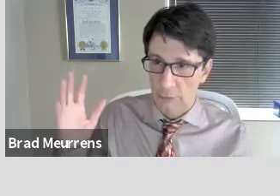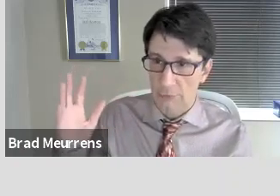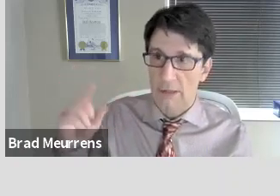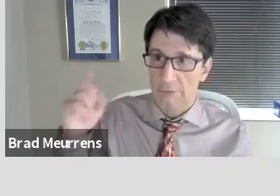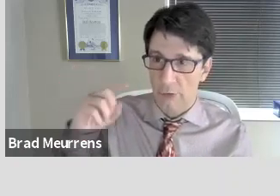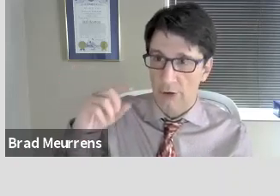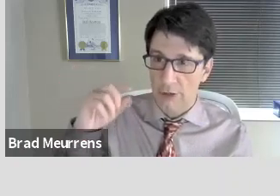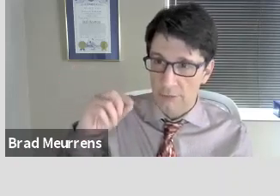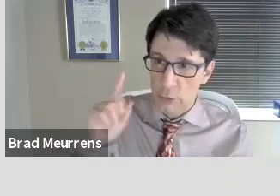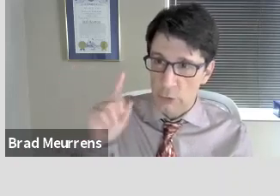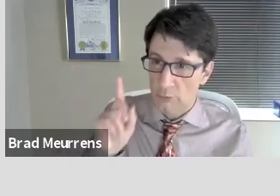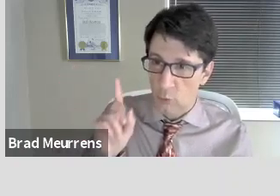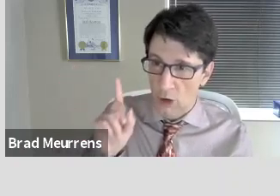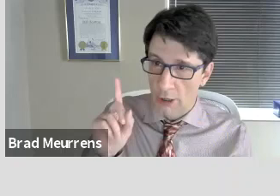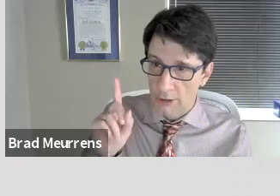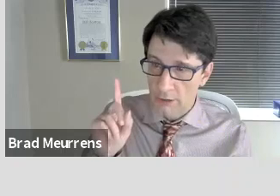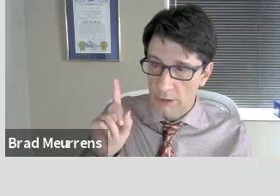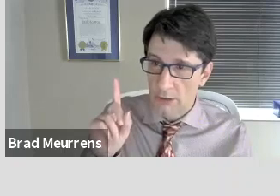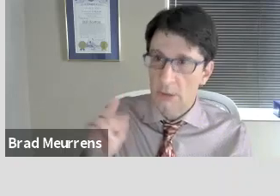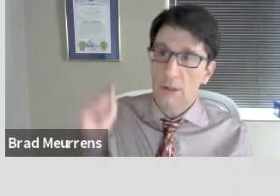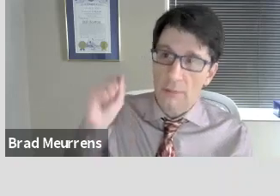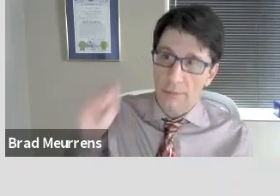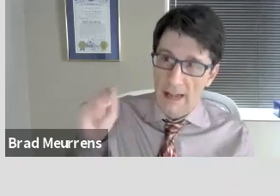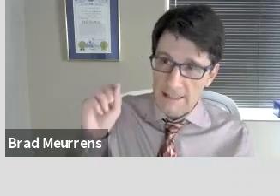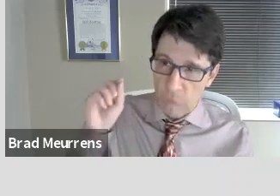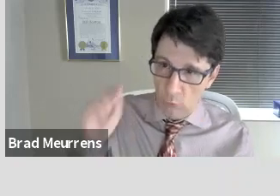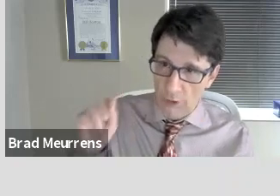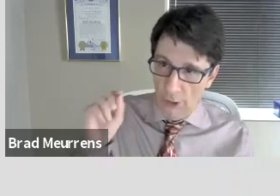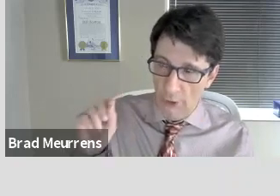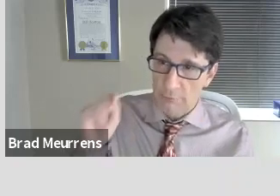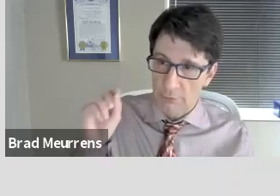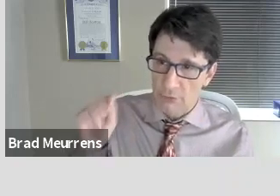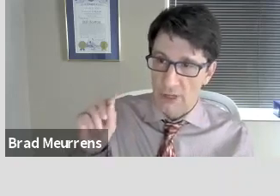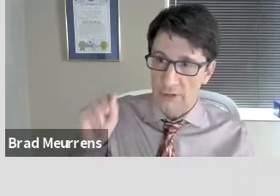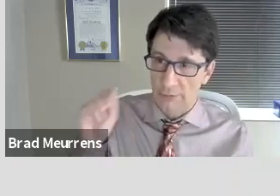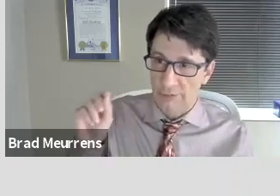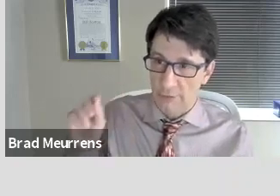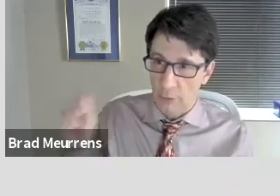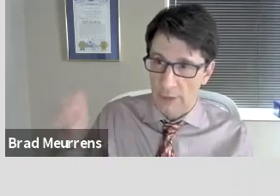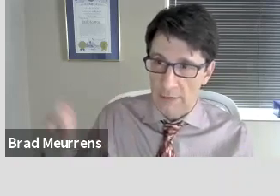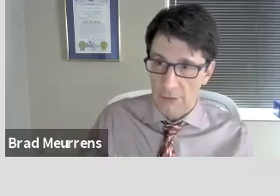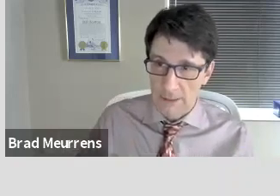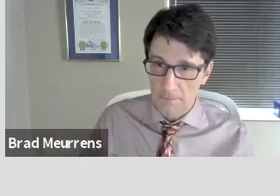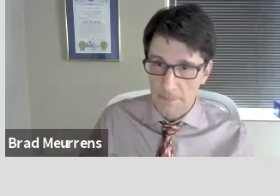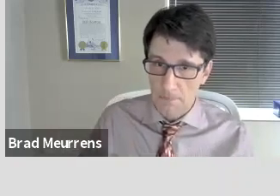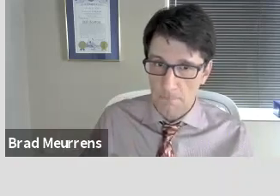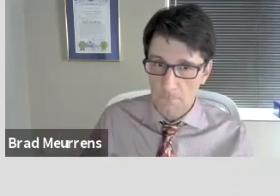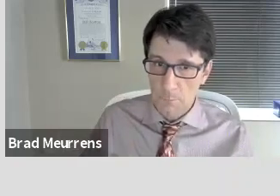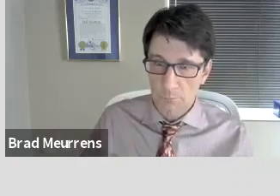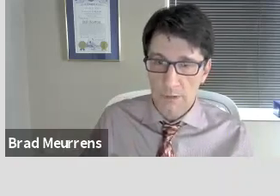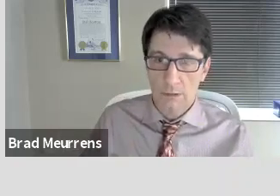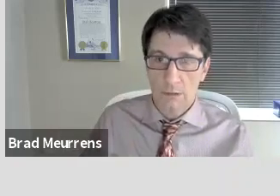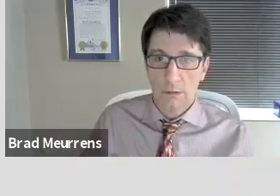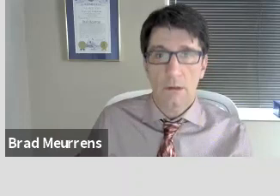plus something for an individual of one, that's 100% of federal poverty.